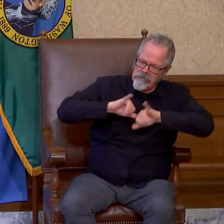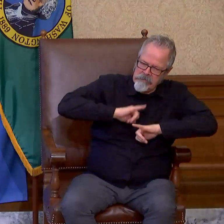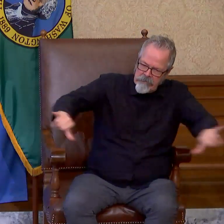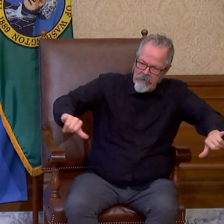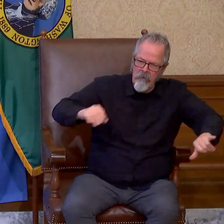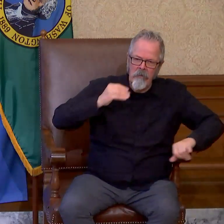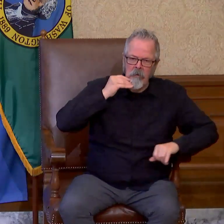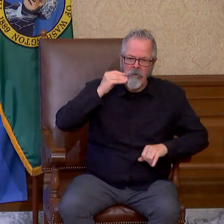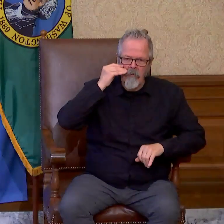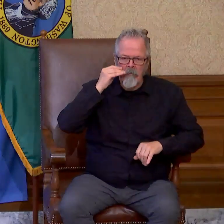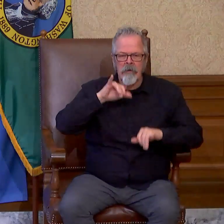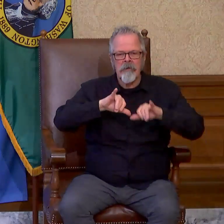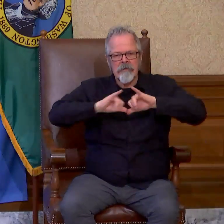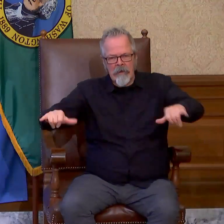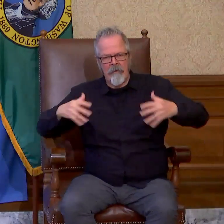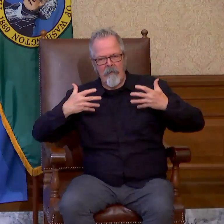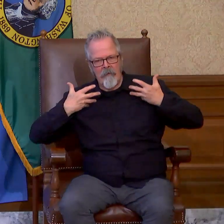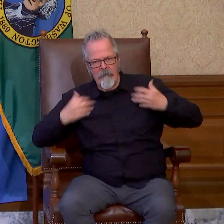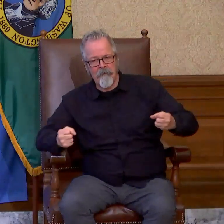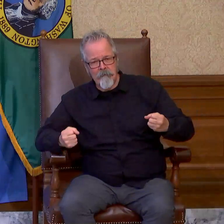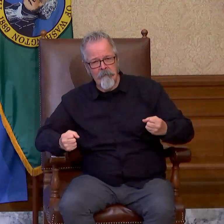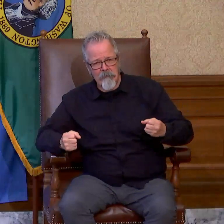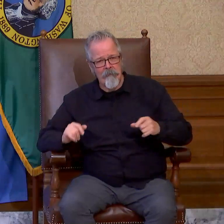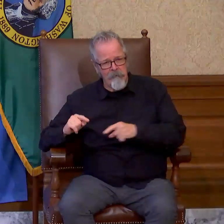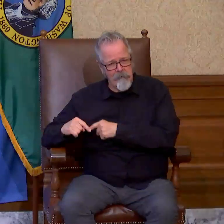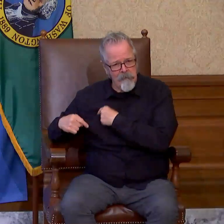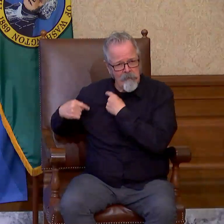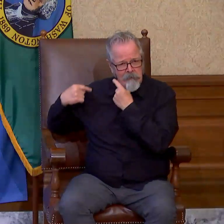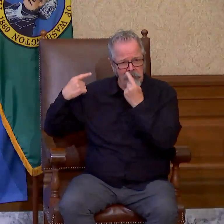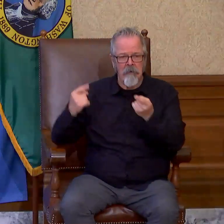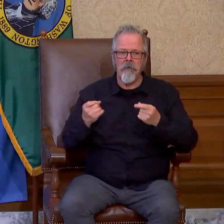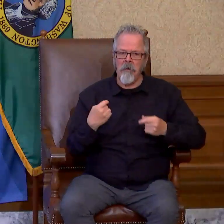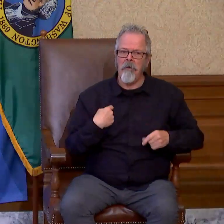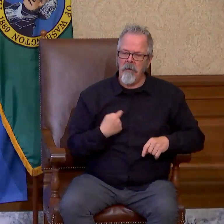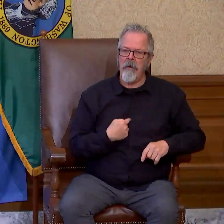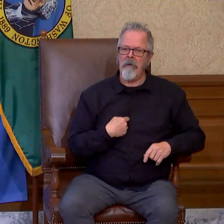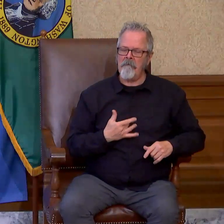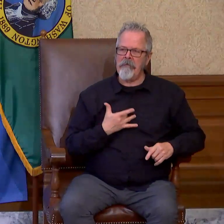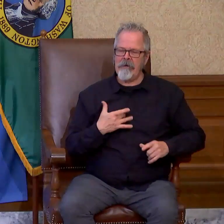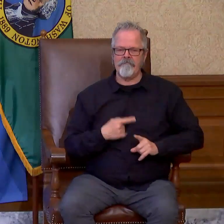And I want to thank everybody really thinking about this deeply.